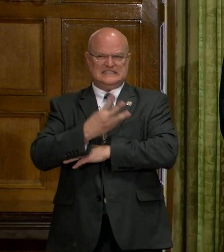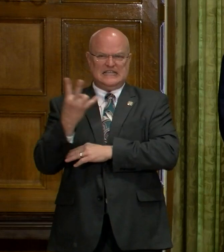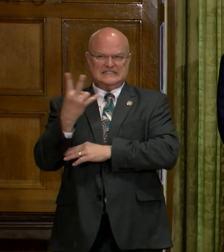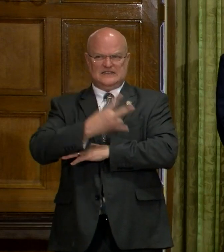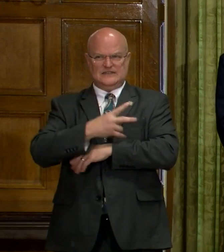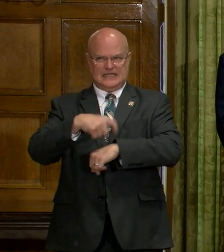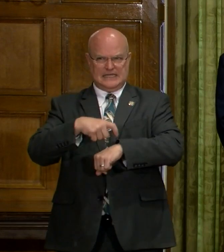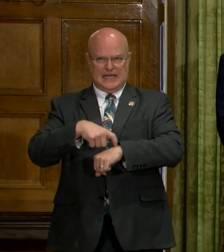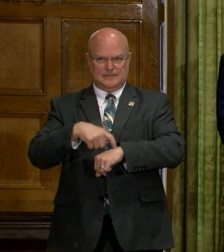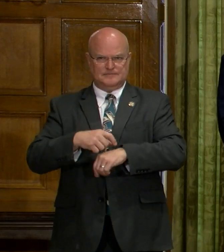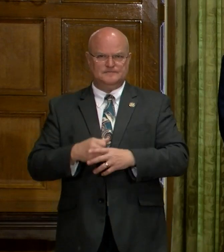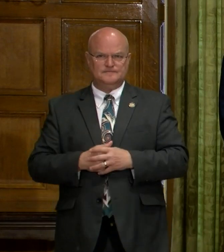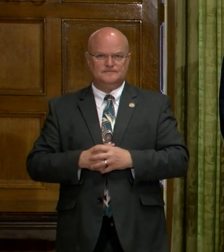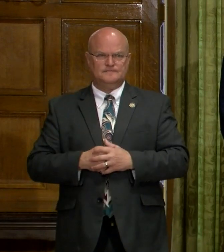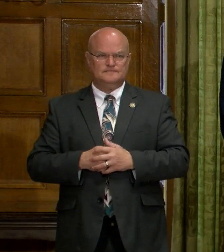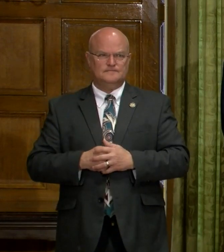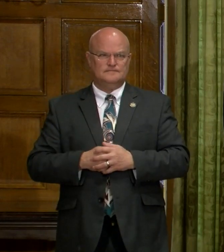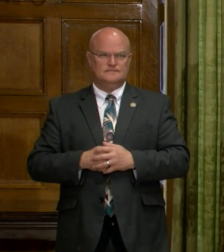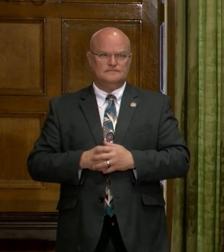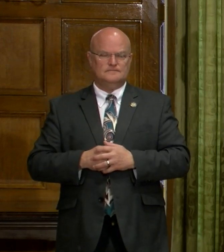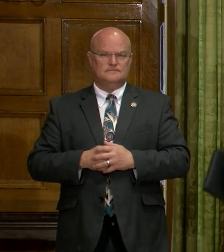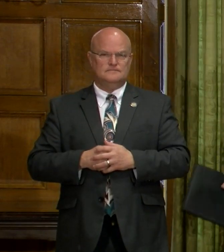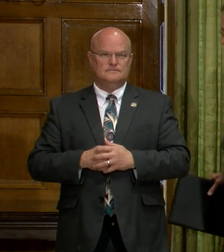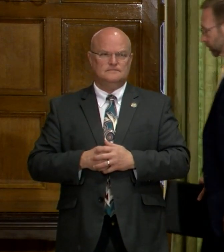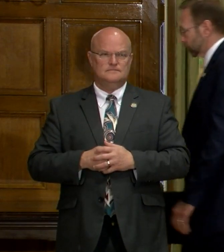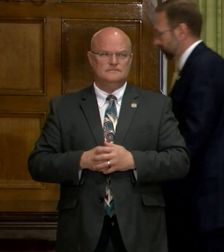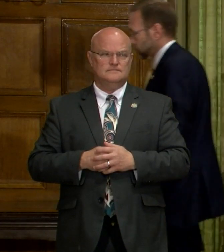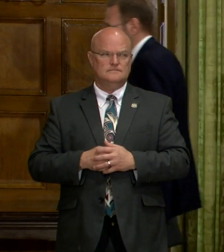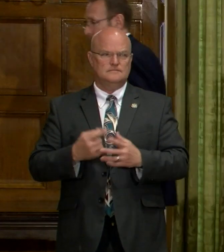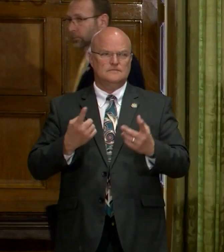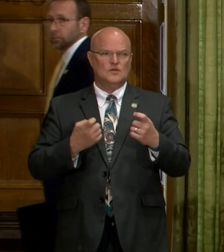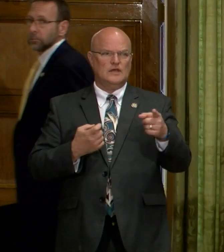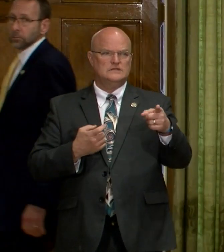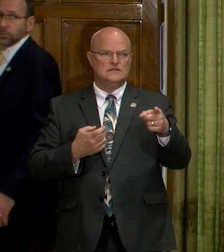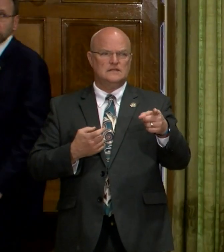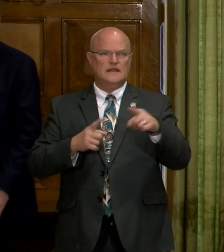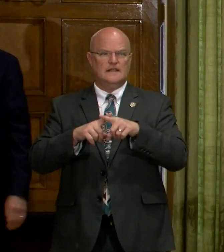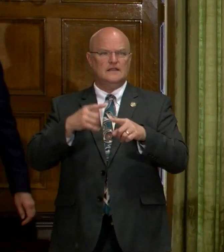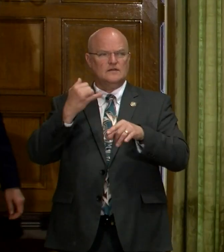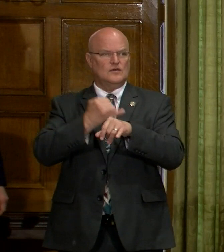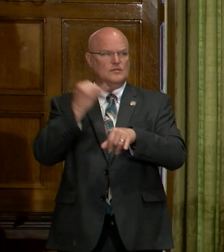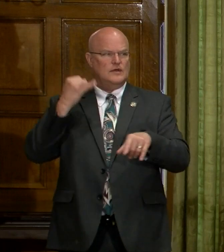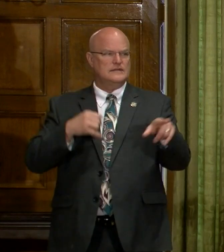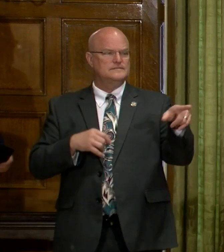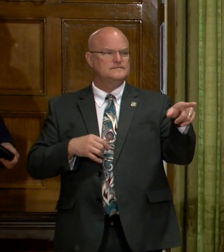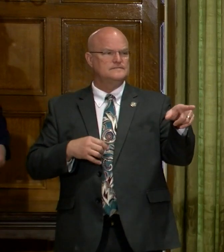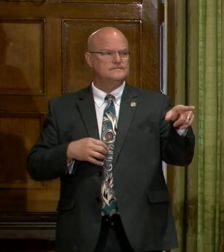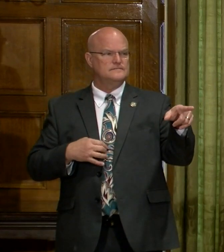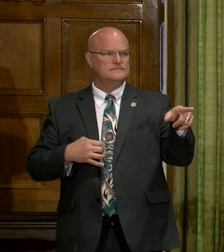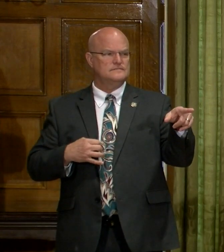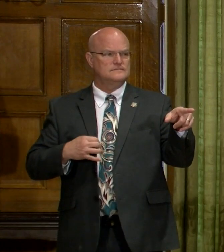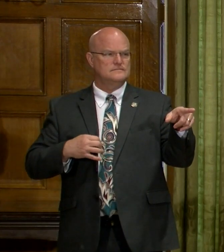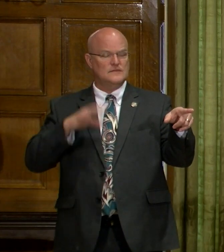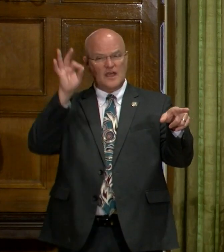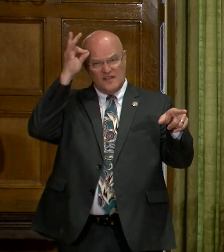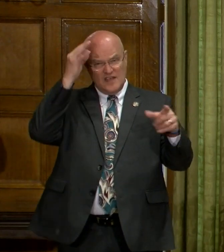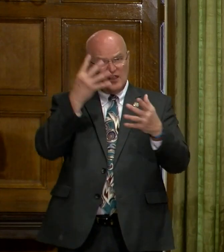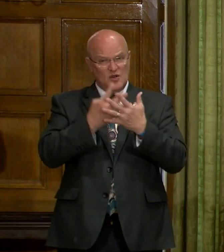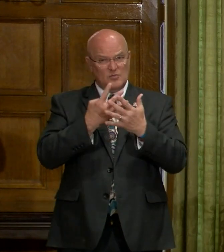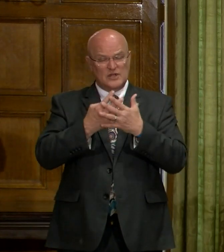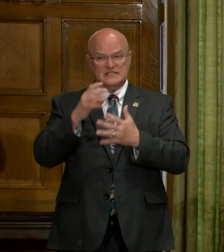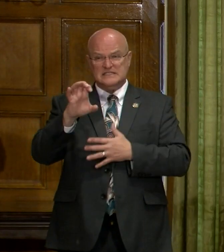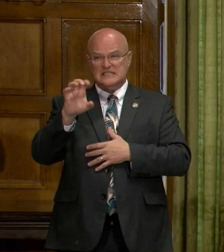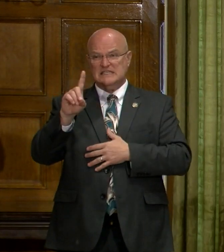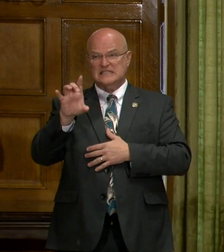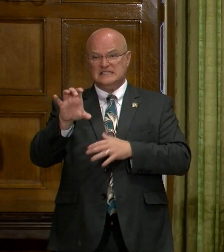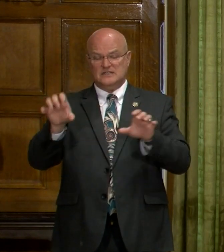period. Is there go ahead, a question here, then we'll take one remotely. At the federal prison, is the